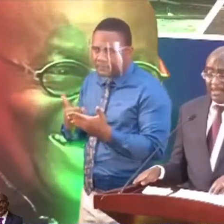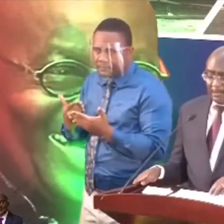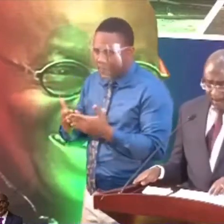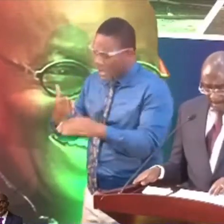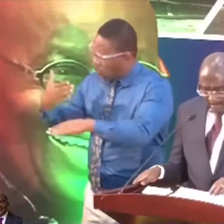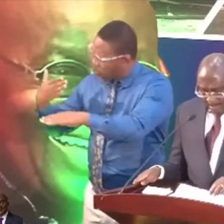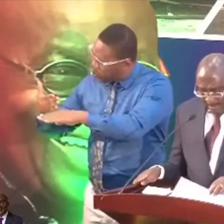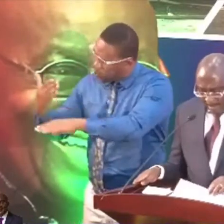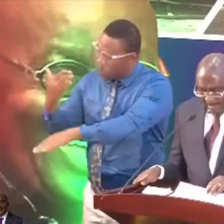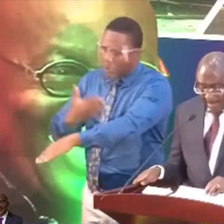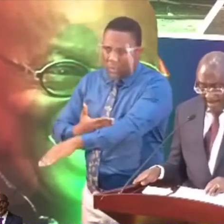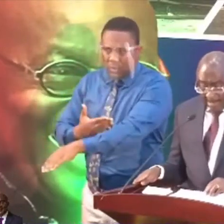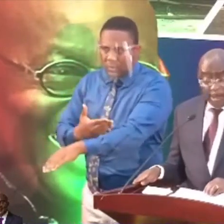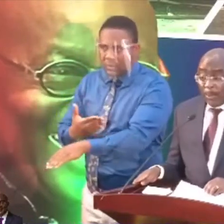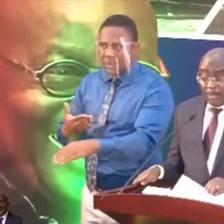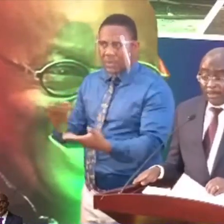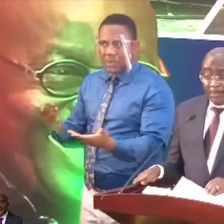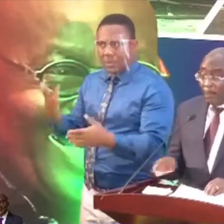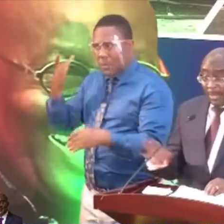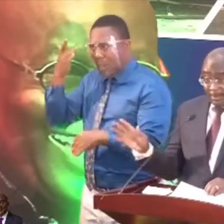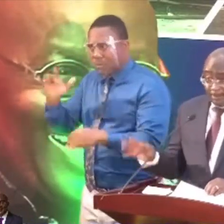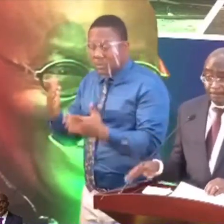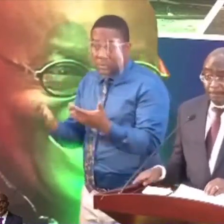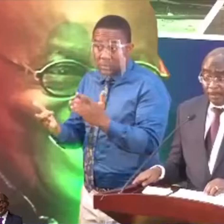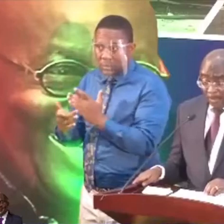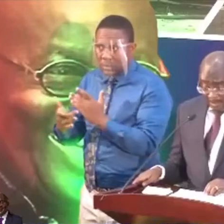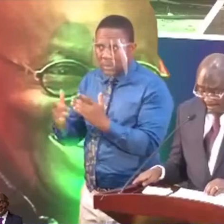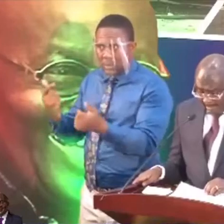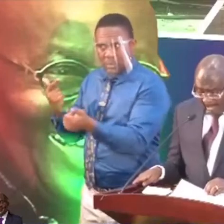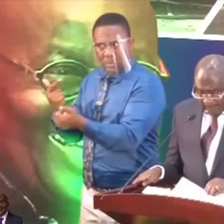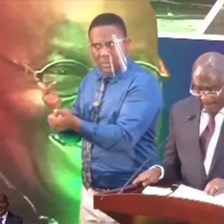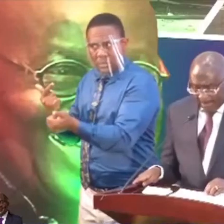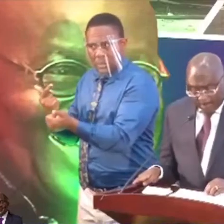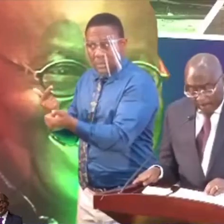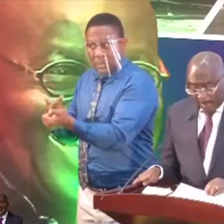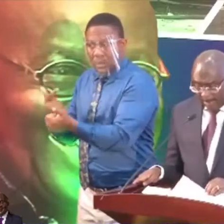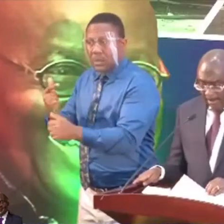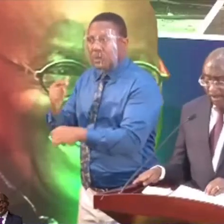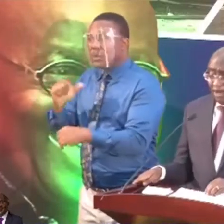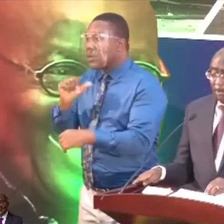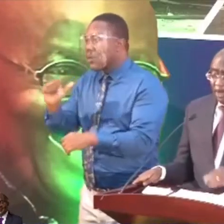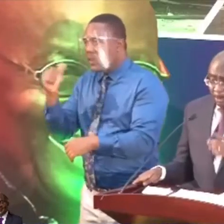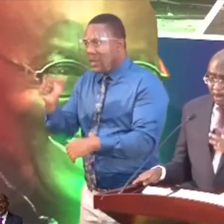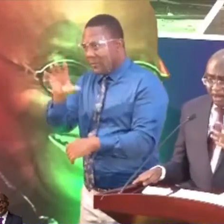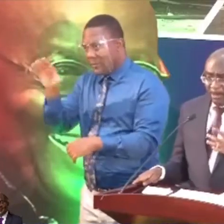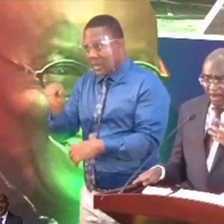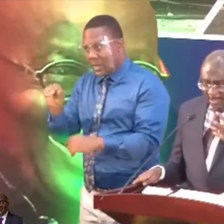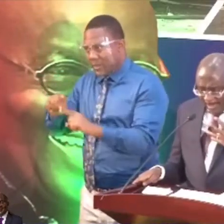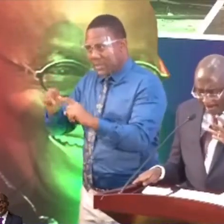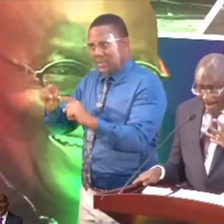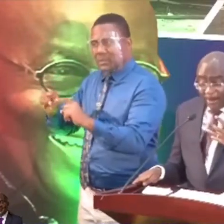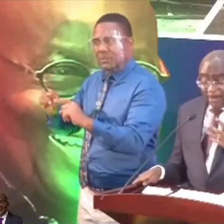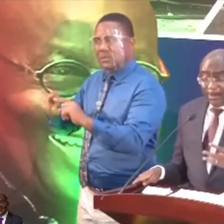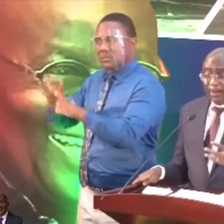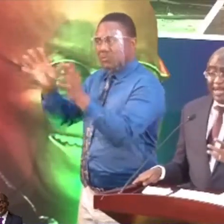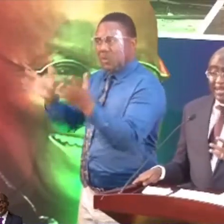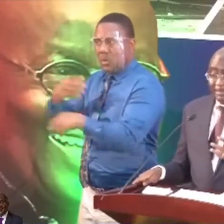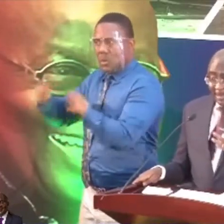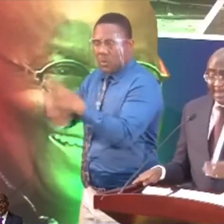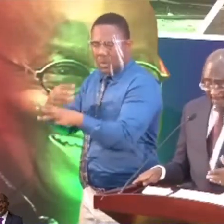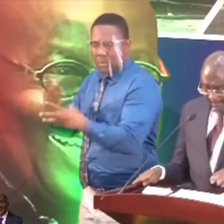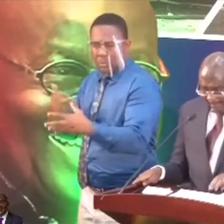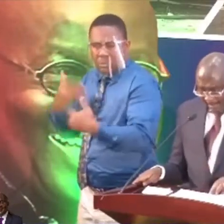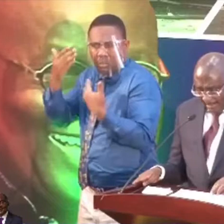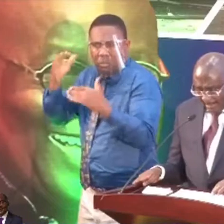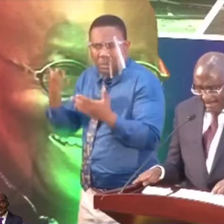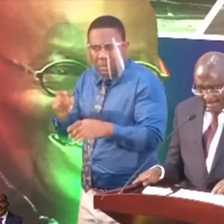advanced payment system architectures in the world, not just Africa, but the world. We may not recognize it, but that is